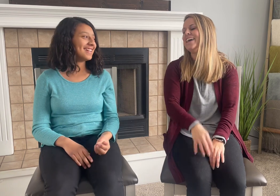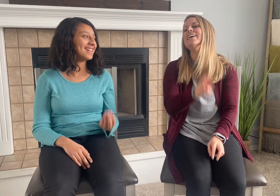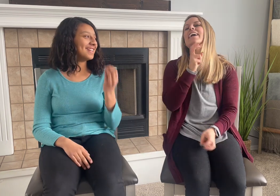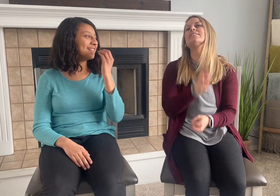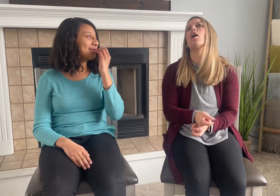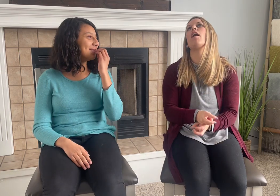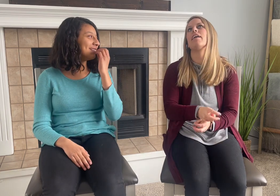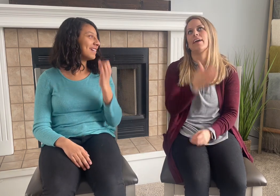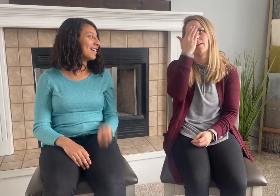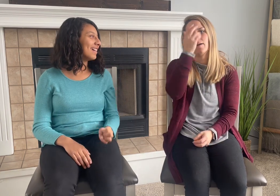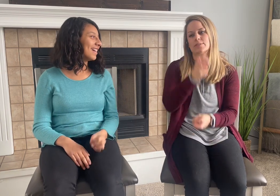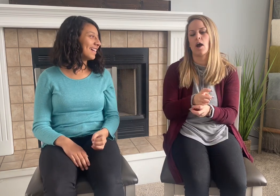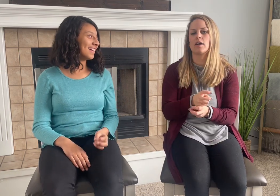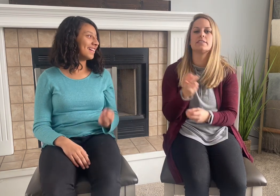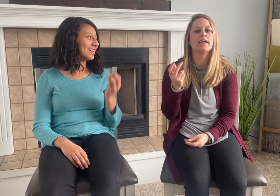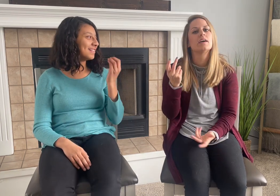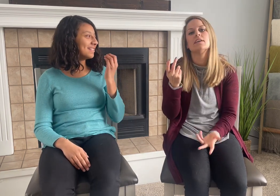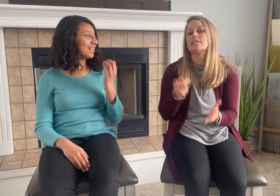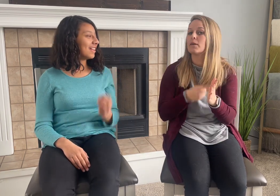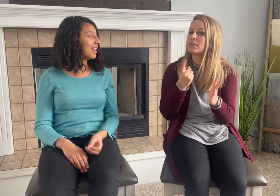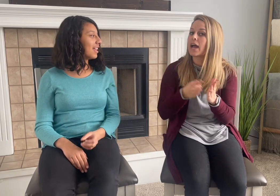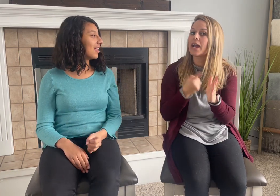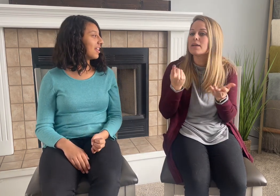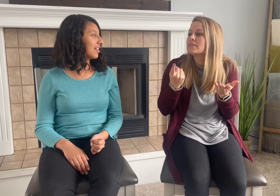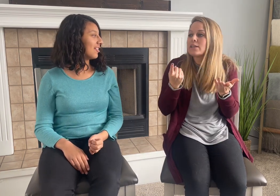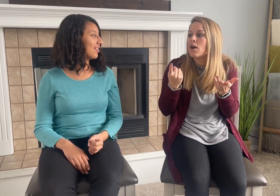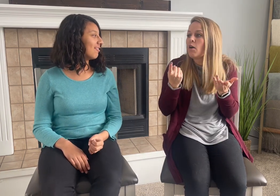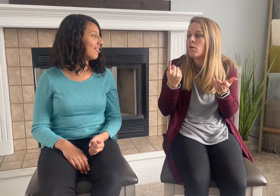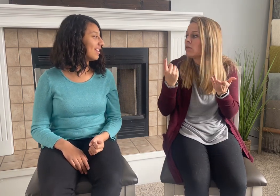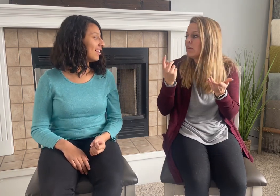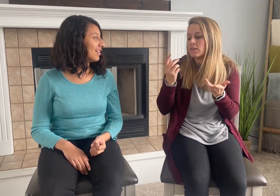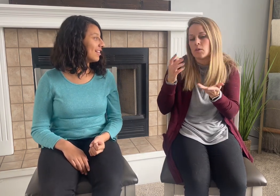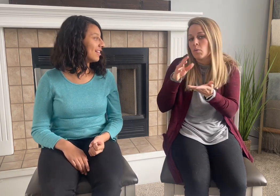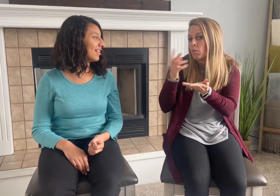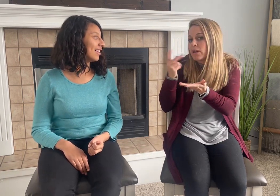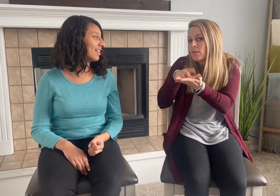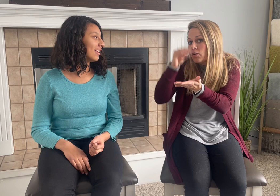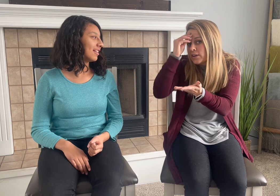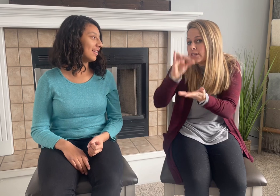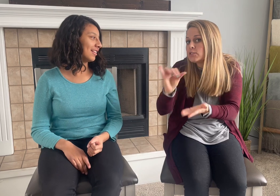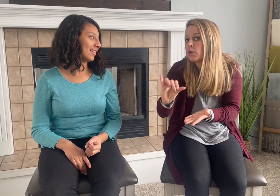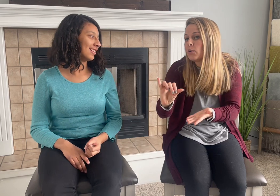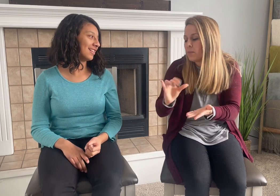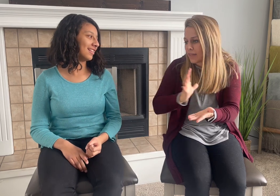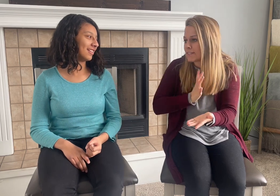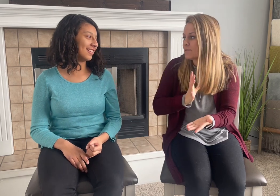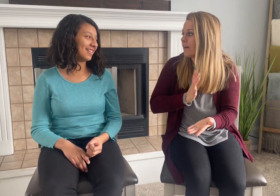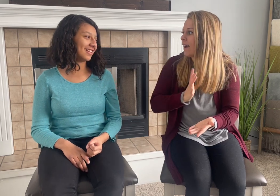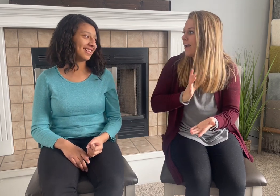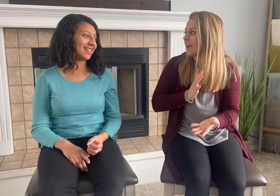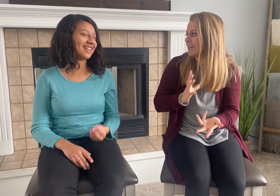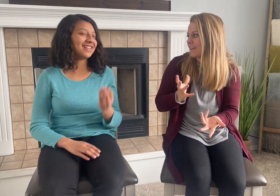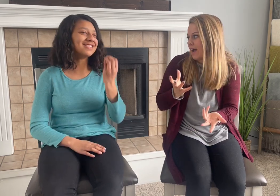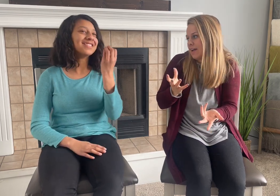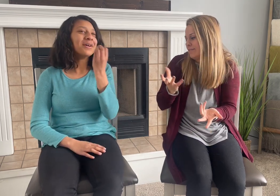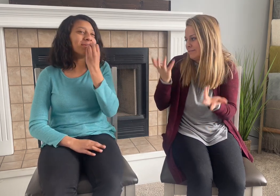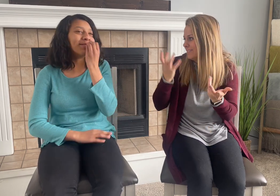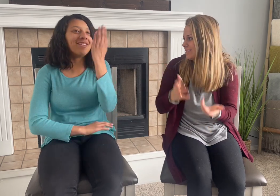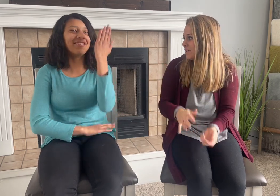It's hard. know it's hard. See, sometimes, you know, you're learning too. That's fine. It's